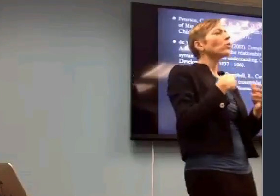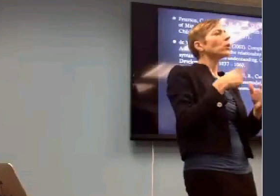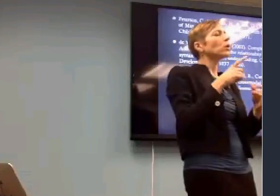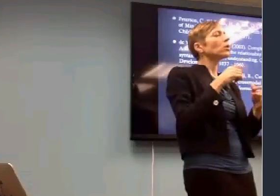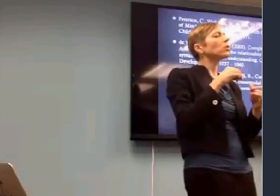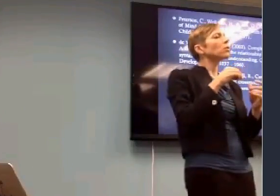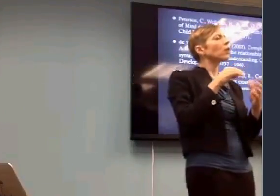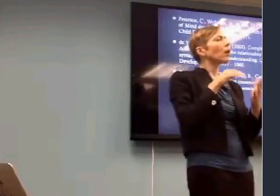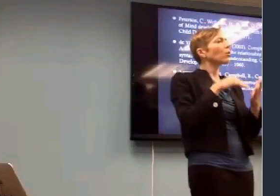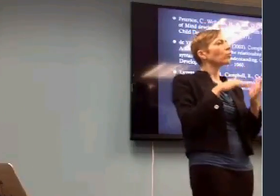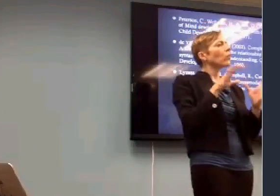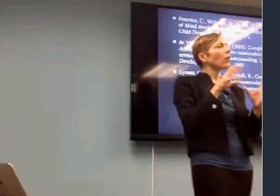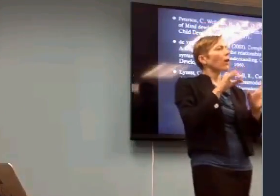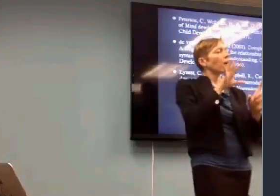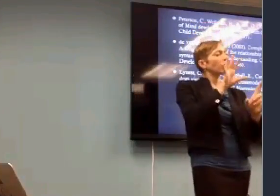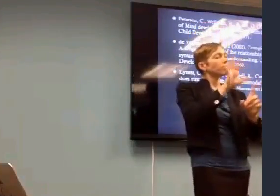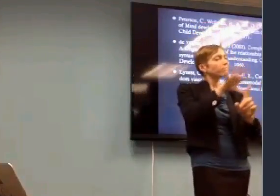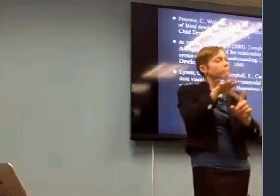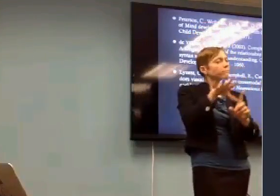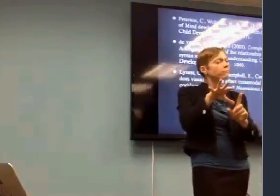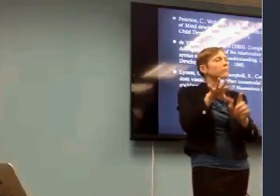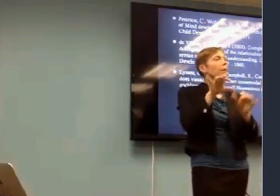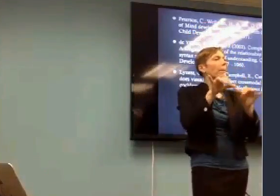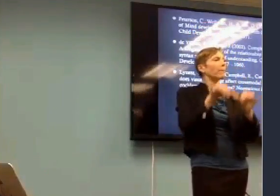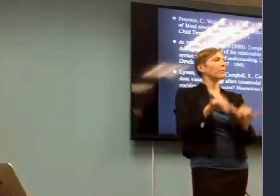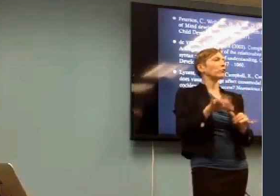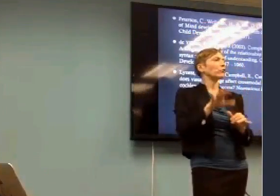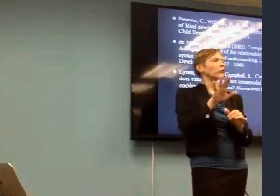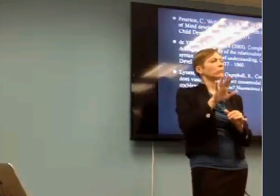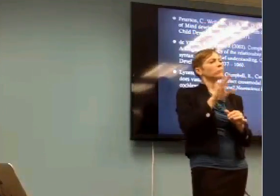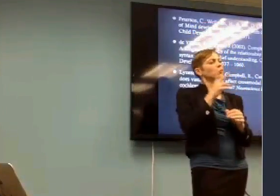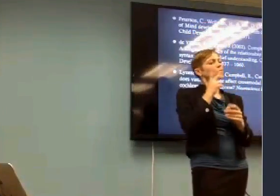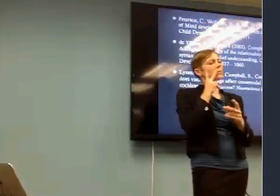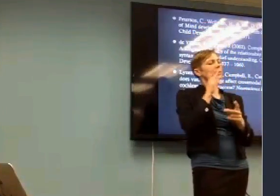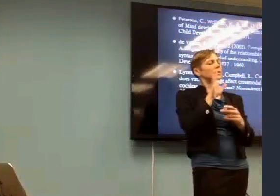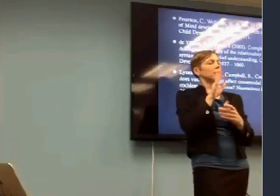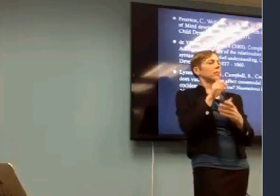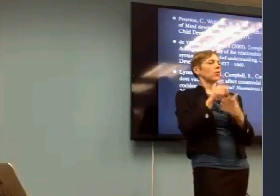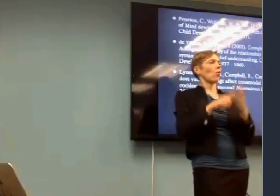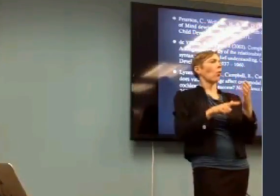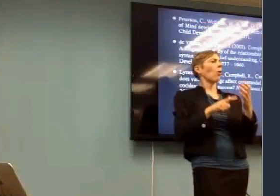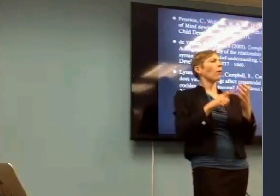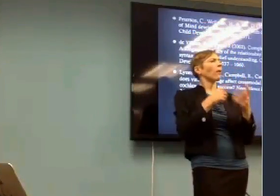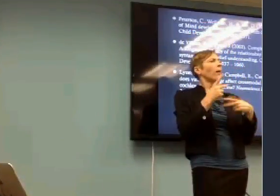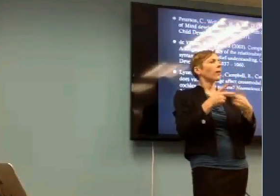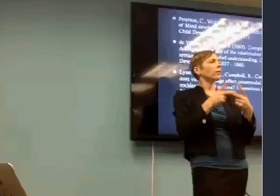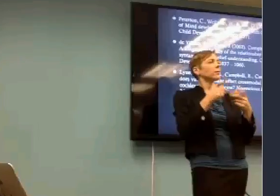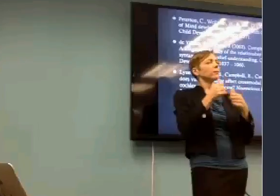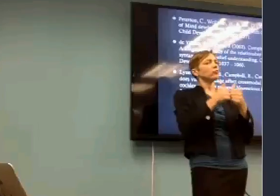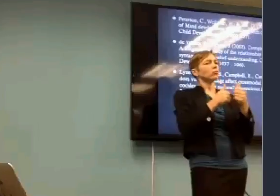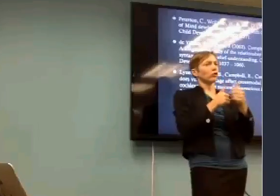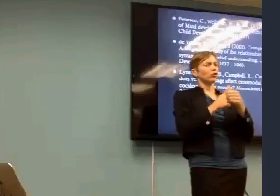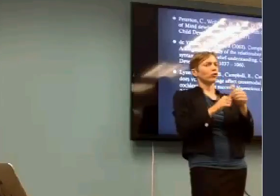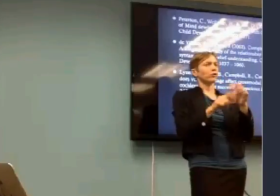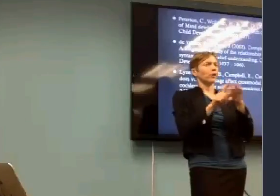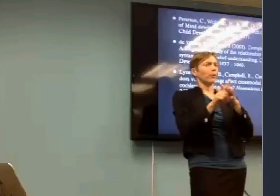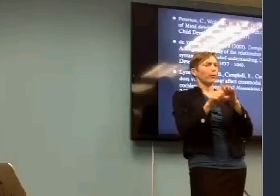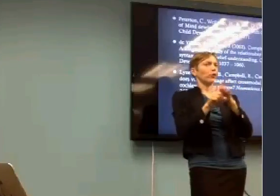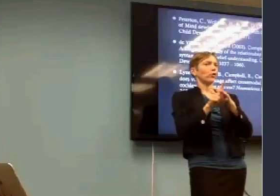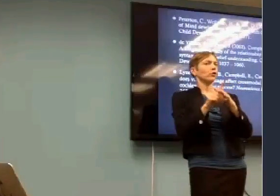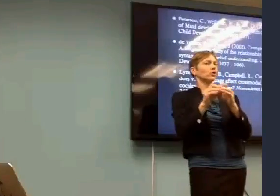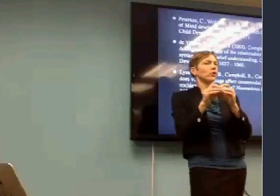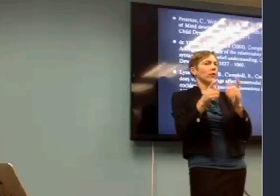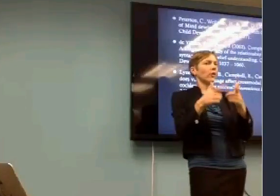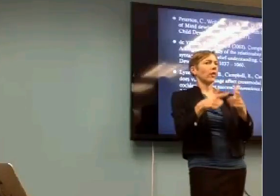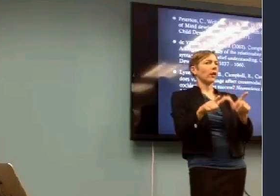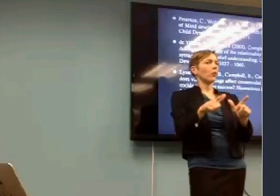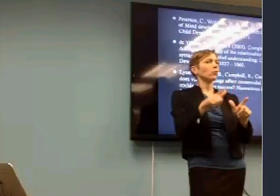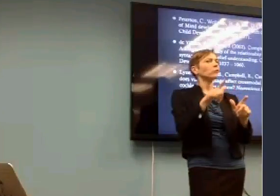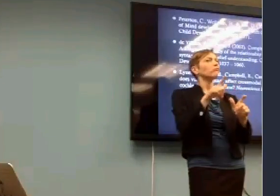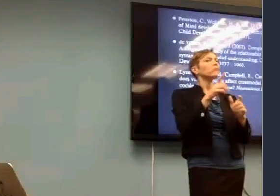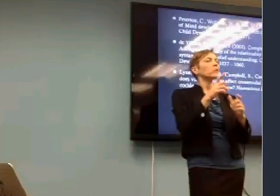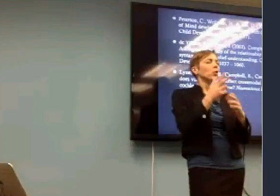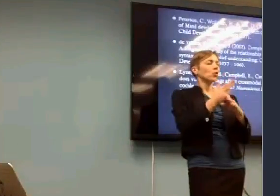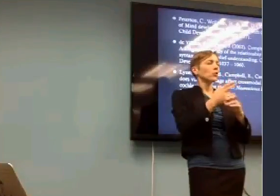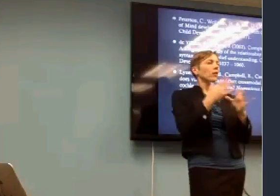And there are ways to do so. Oftentimes we will film their use of language and then look for the different types